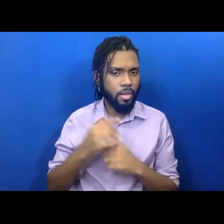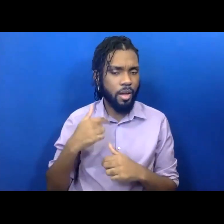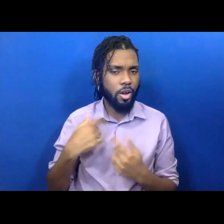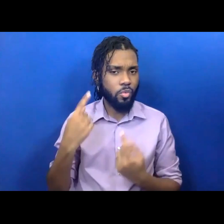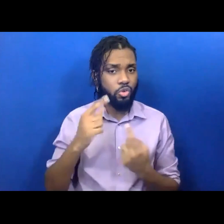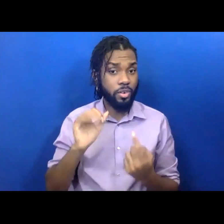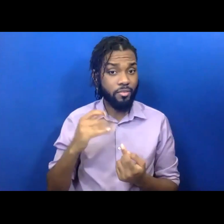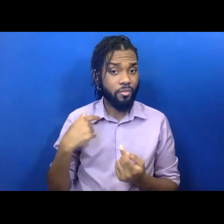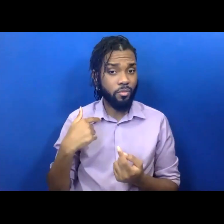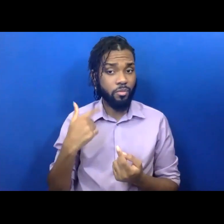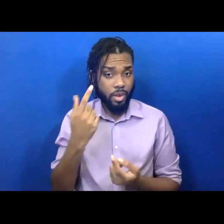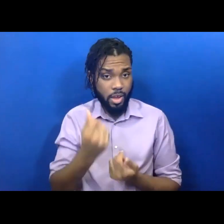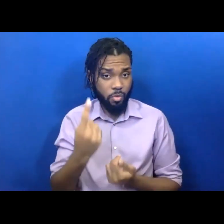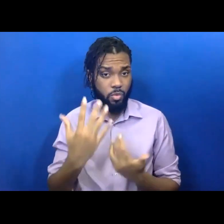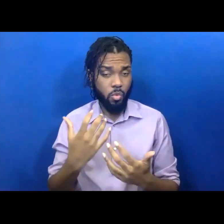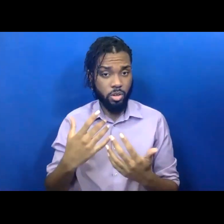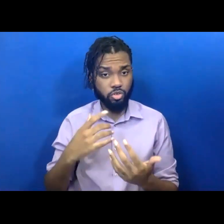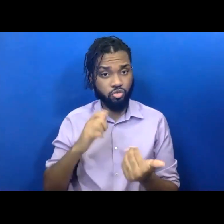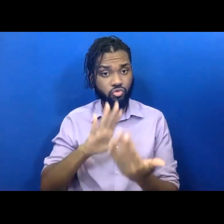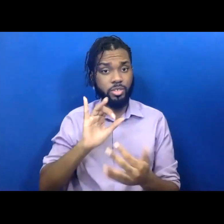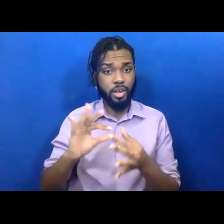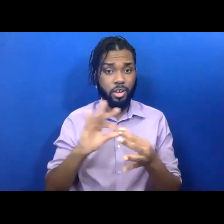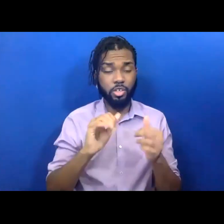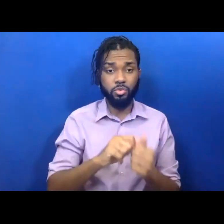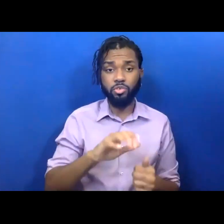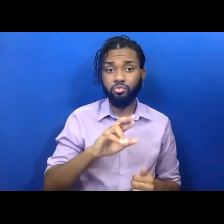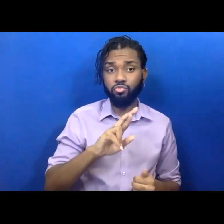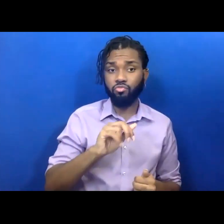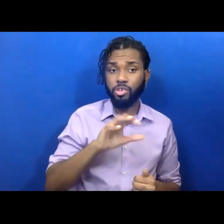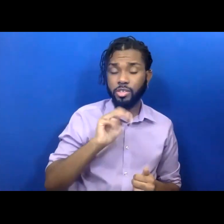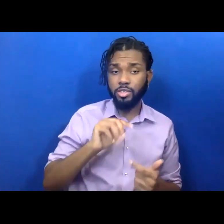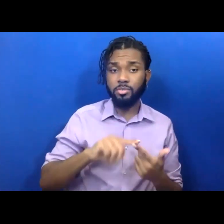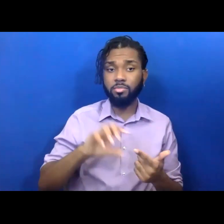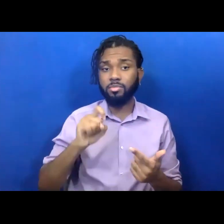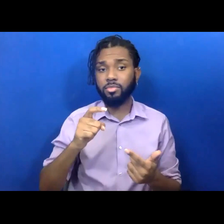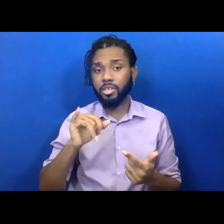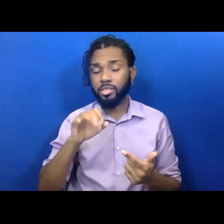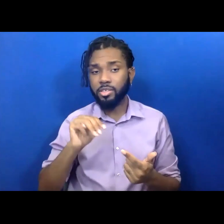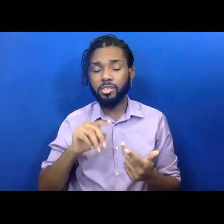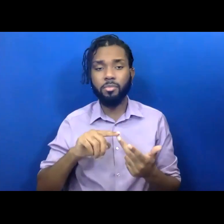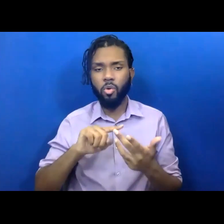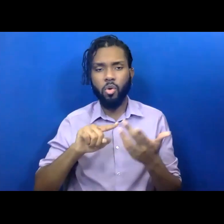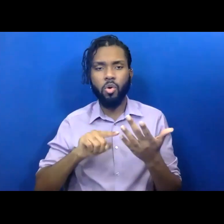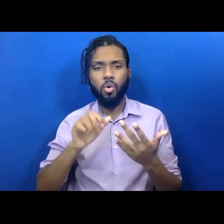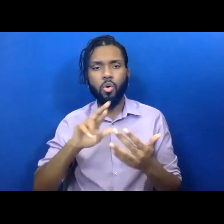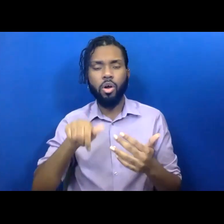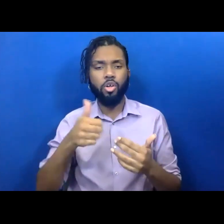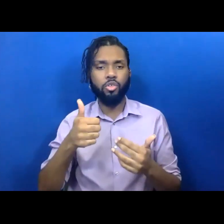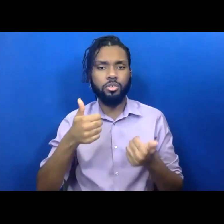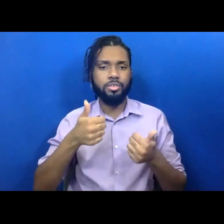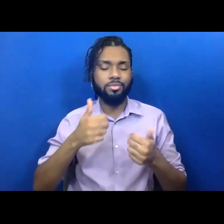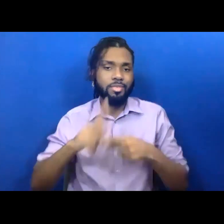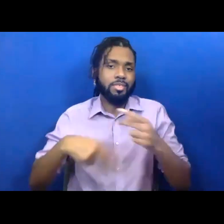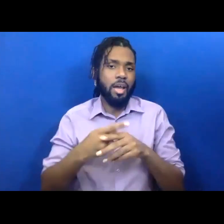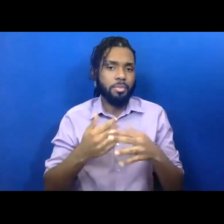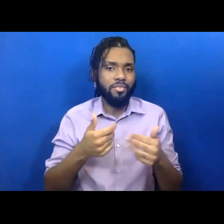those connections between racism efforts, sexism efforts, or any other types of efforts, and how that relates to our particular